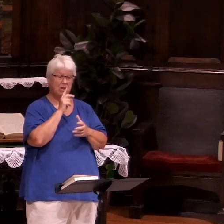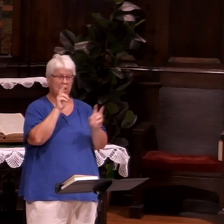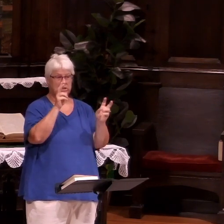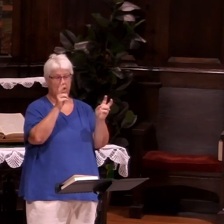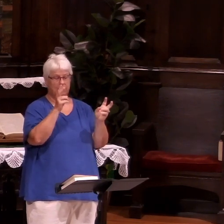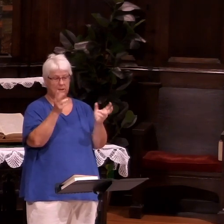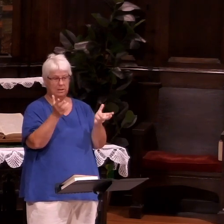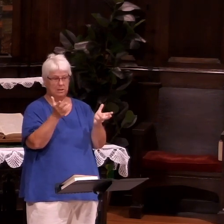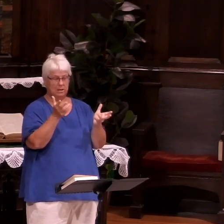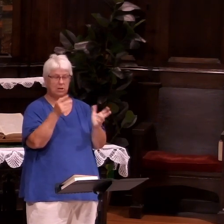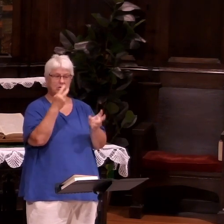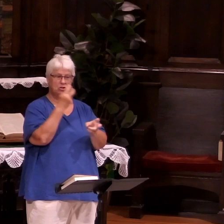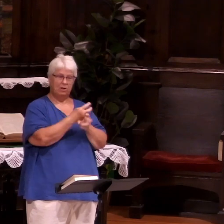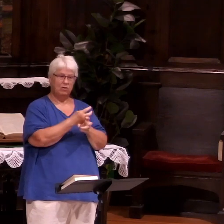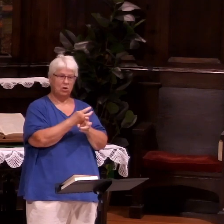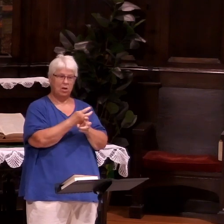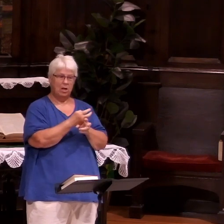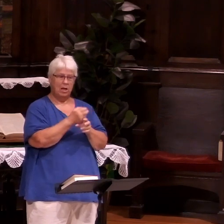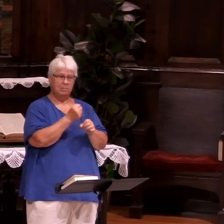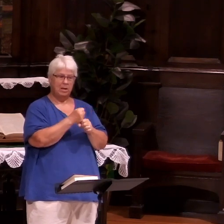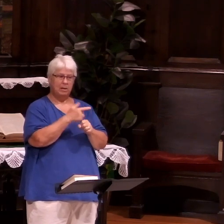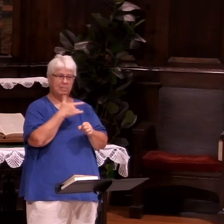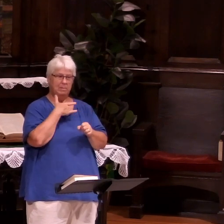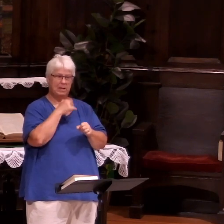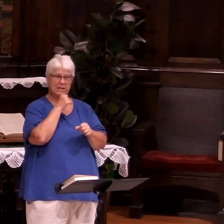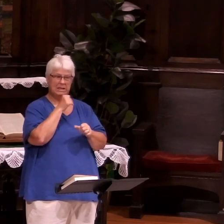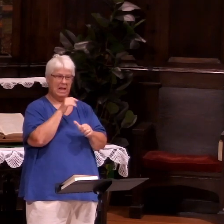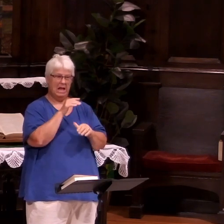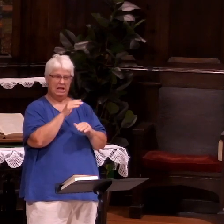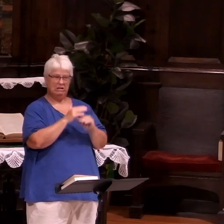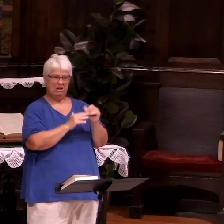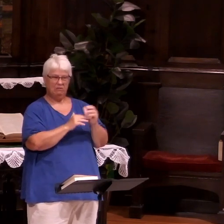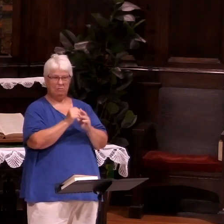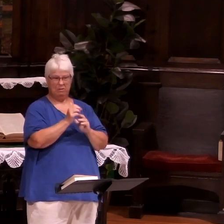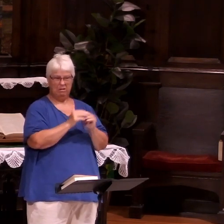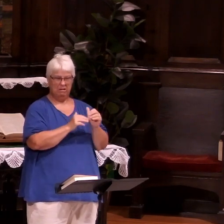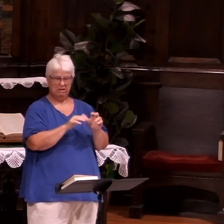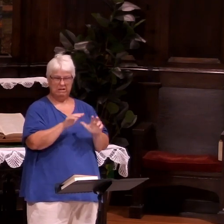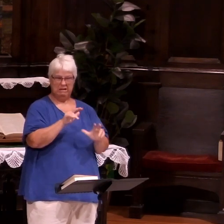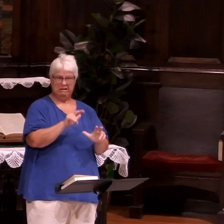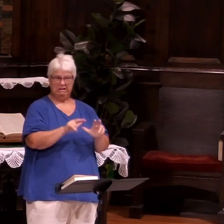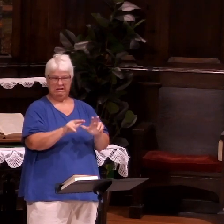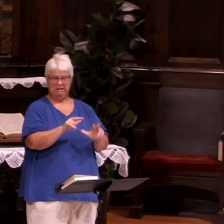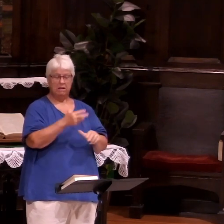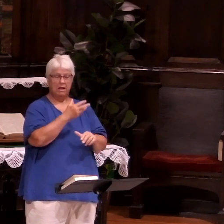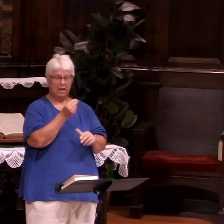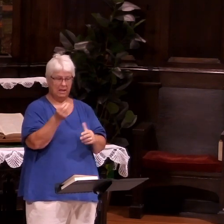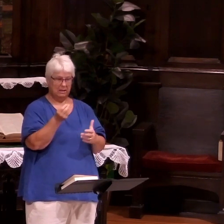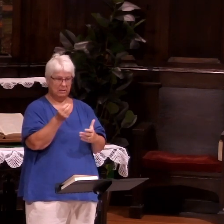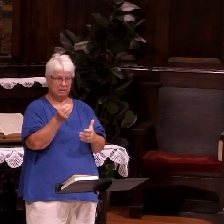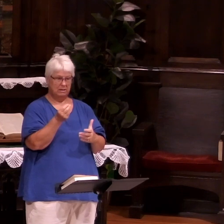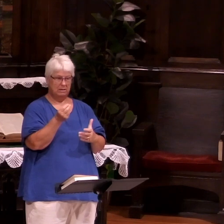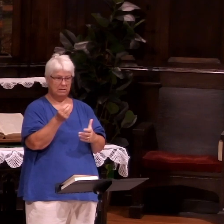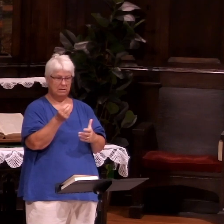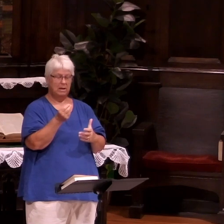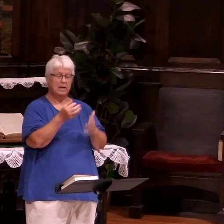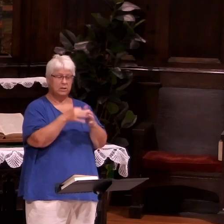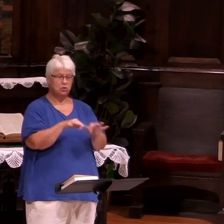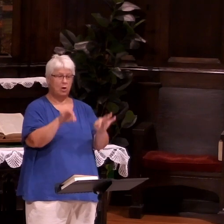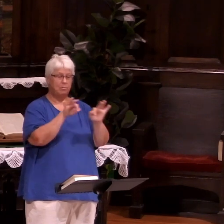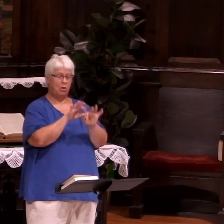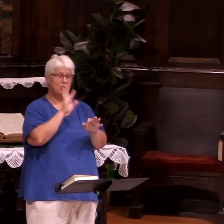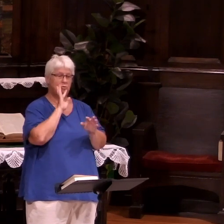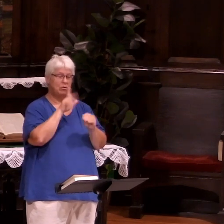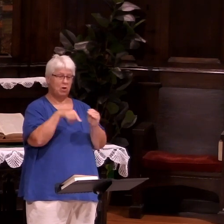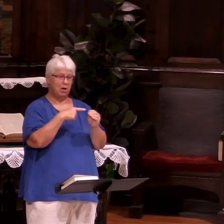topic that is difficult and makes people uncomfortable. And it is vital that we